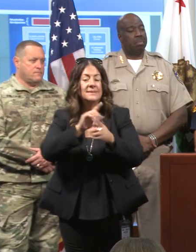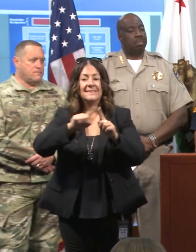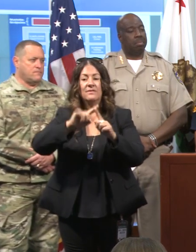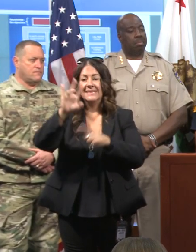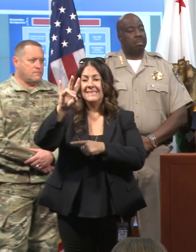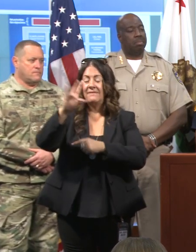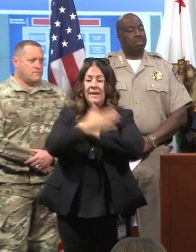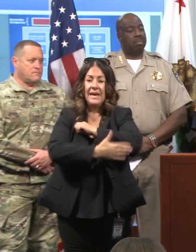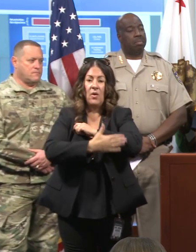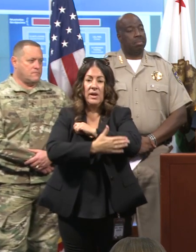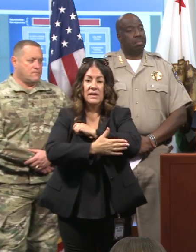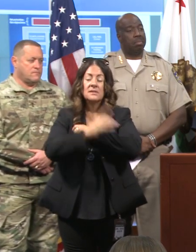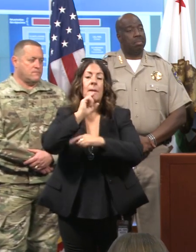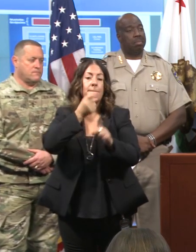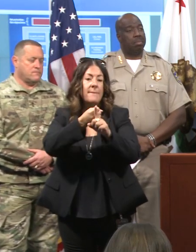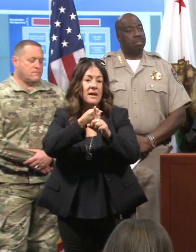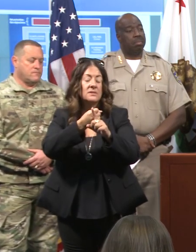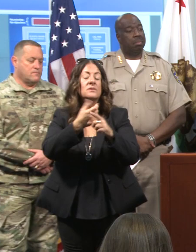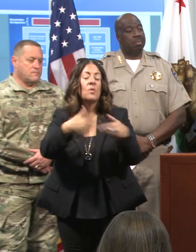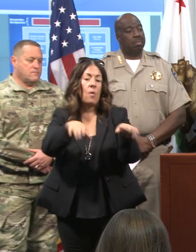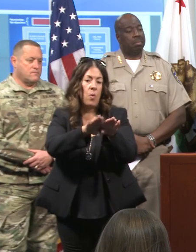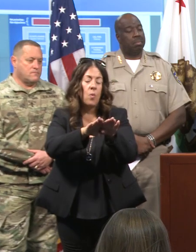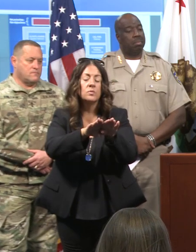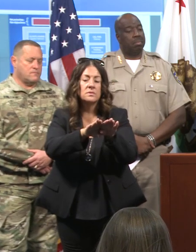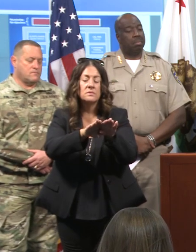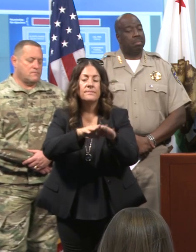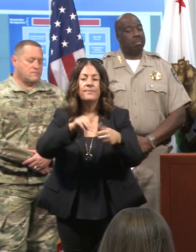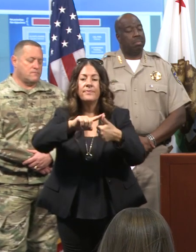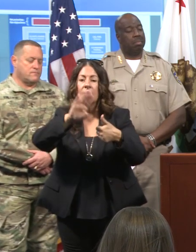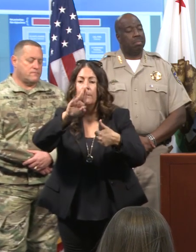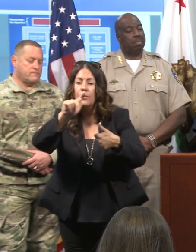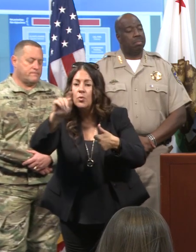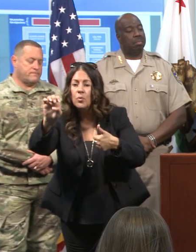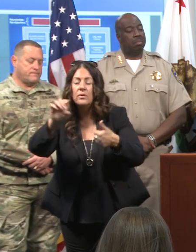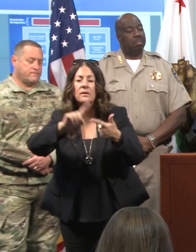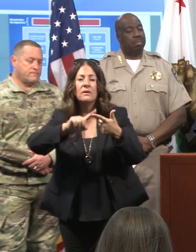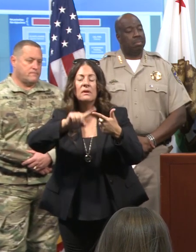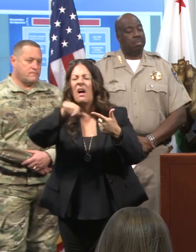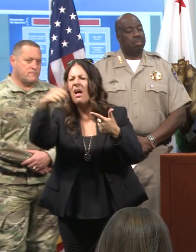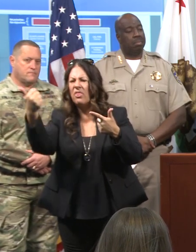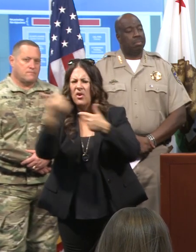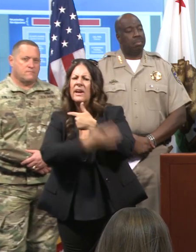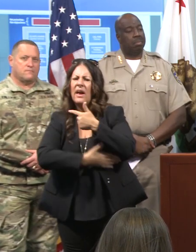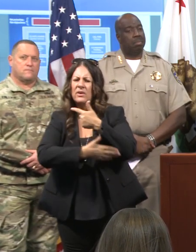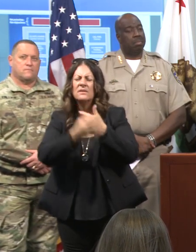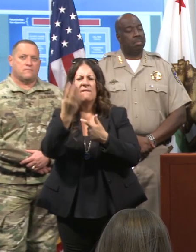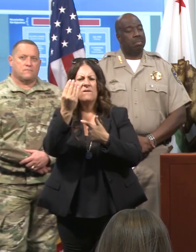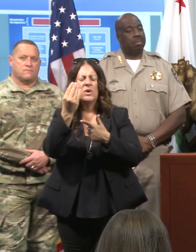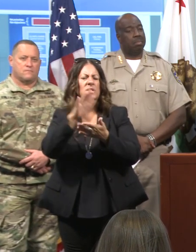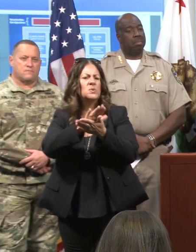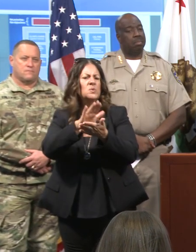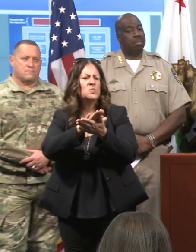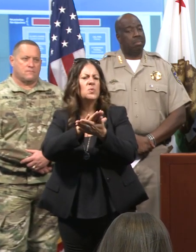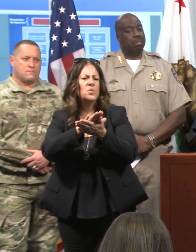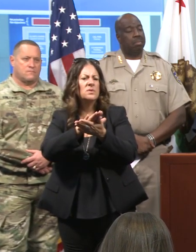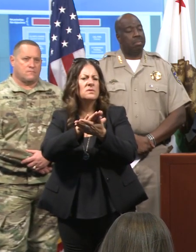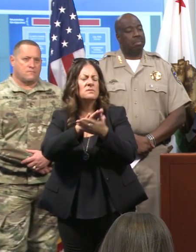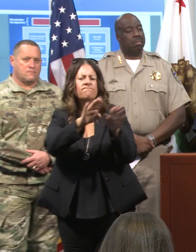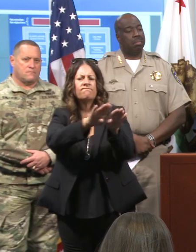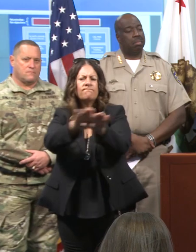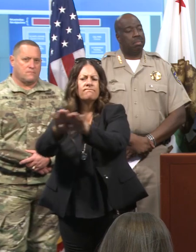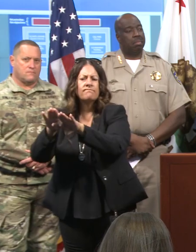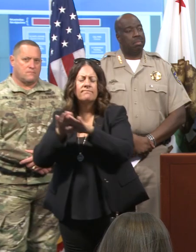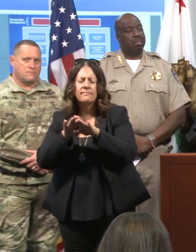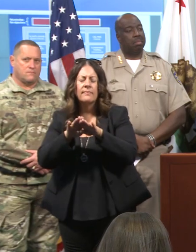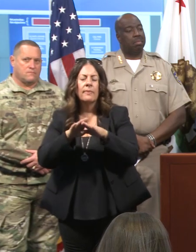been impacted by fire, not just in Sonoma, Napa, but in Butte and the other counties as well. Roughly 14 school sites have been closed,